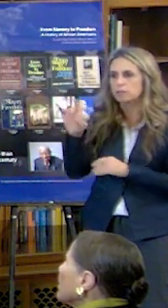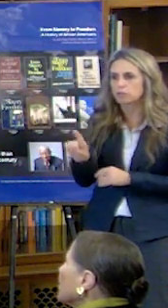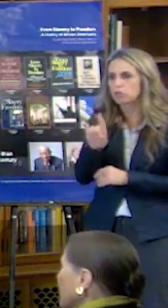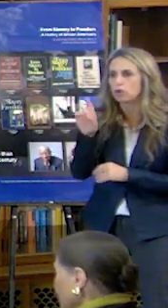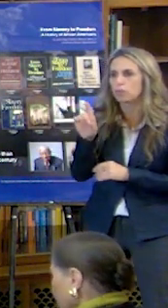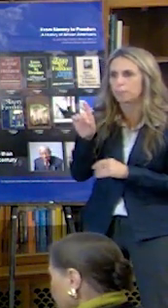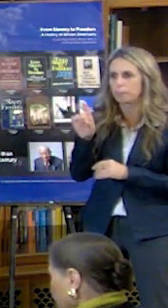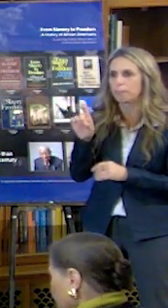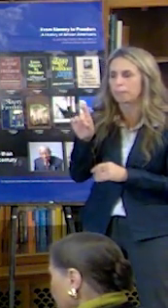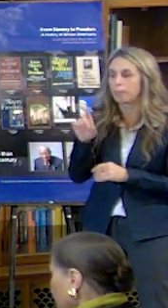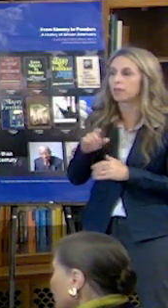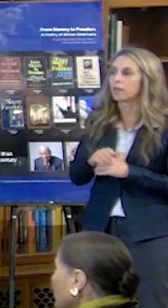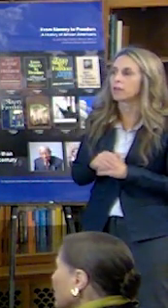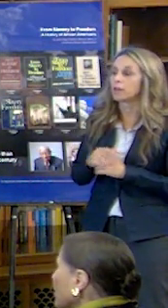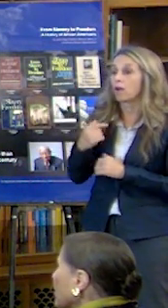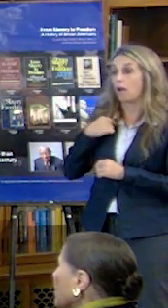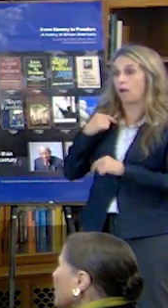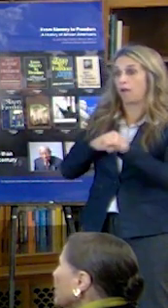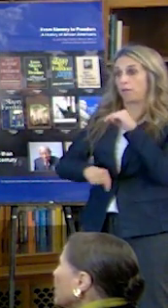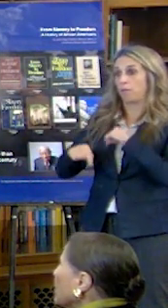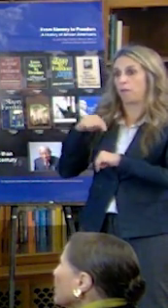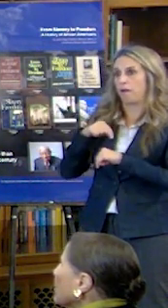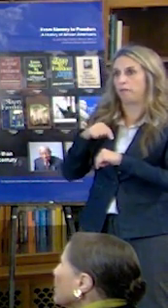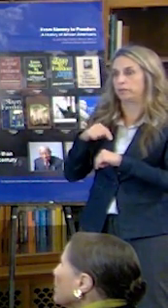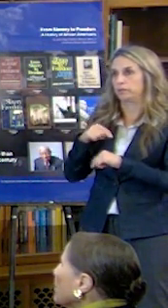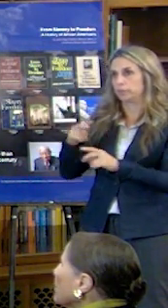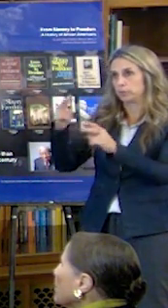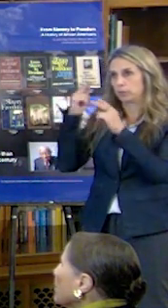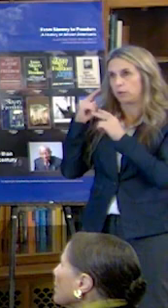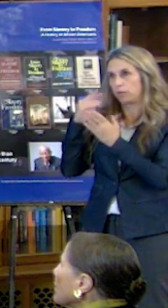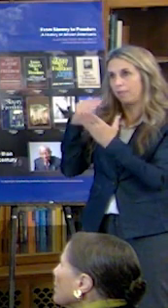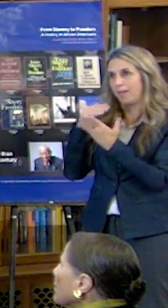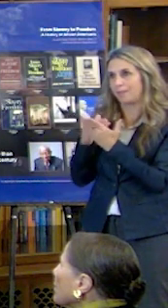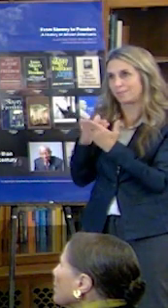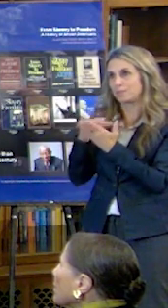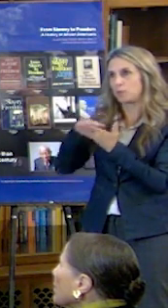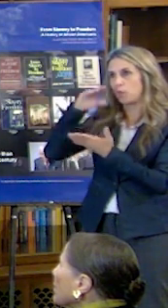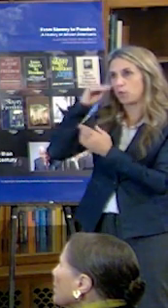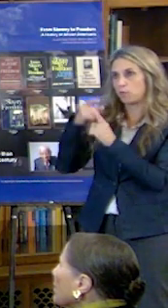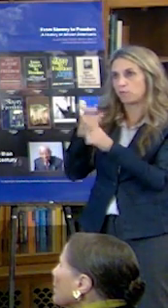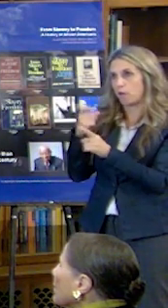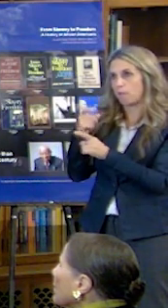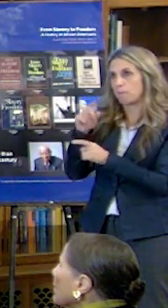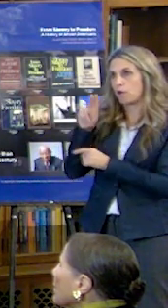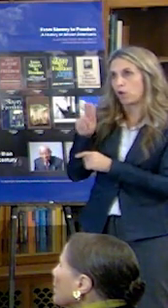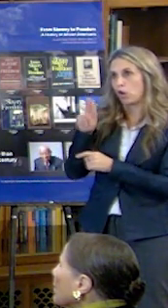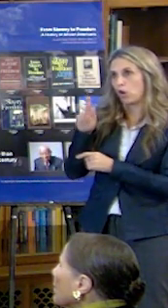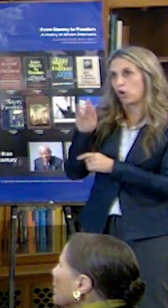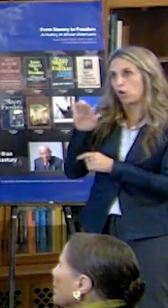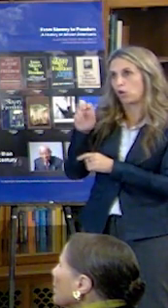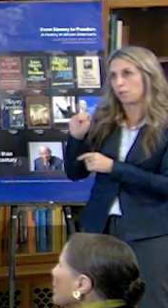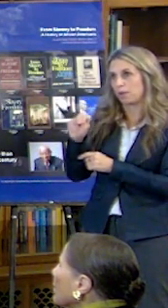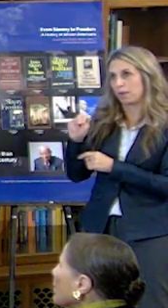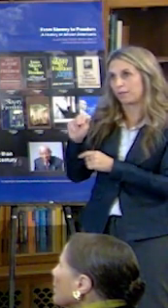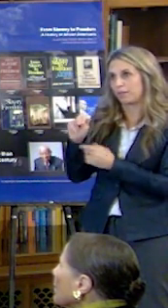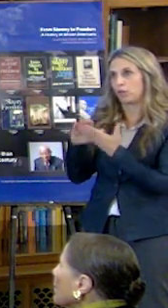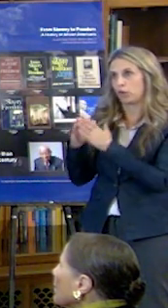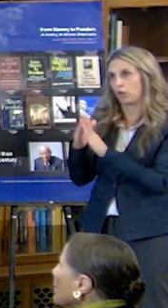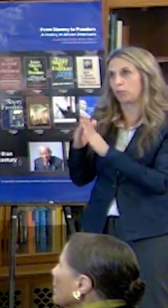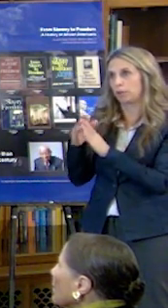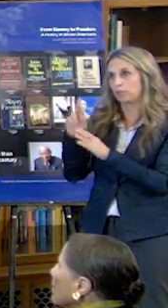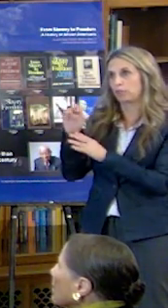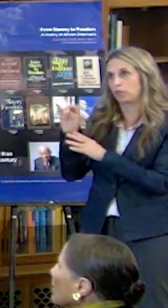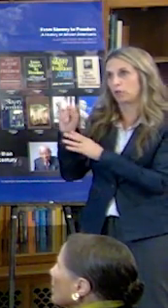landscape so I go back to the lessons that we learned have we learn those